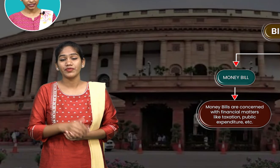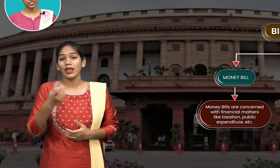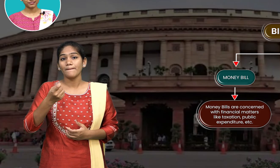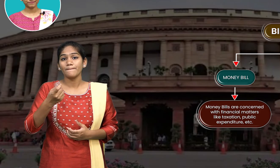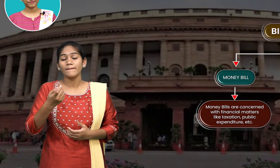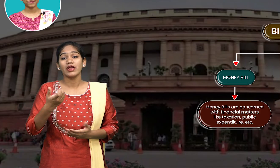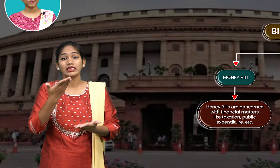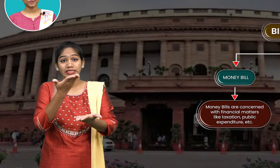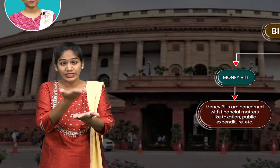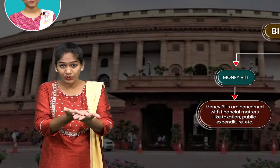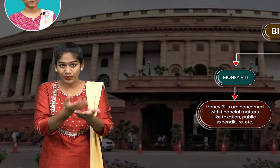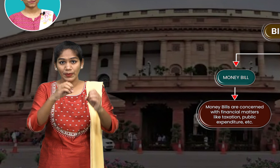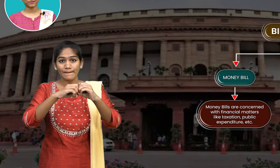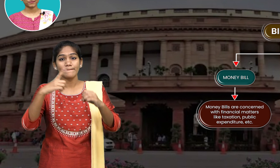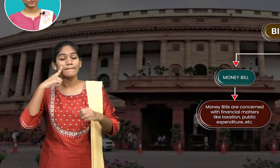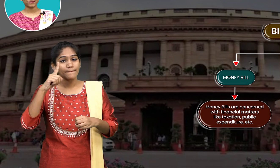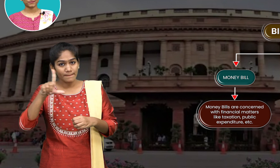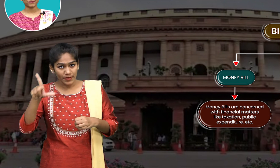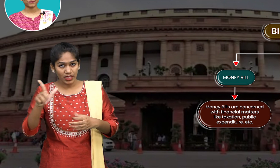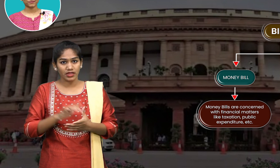money bill,